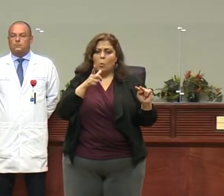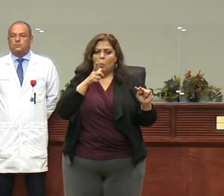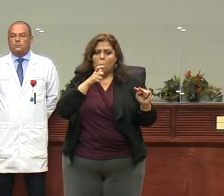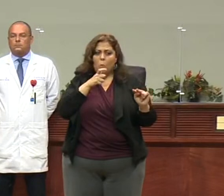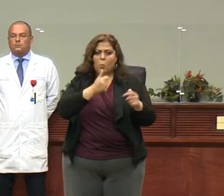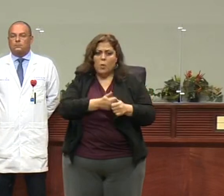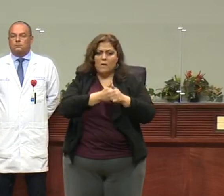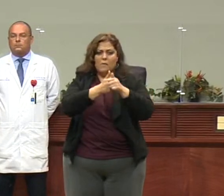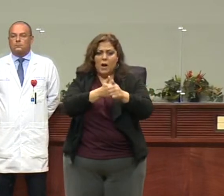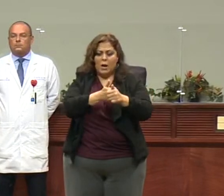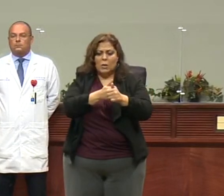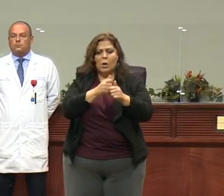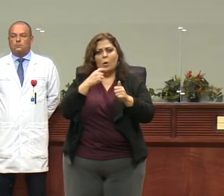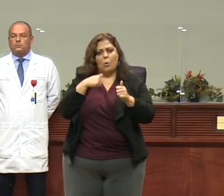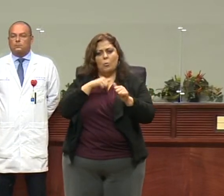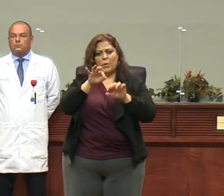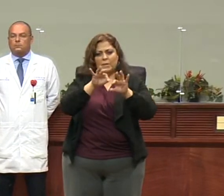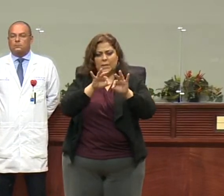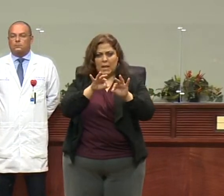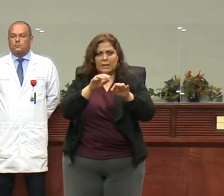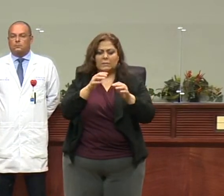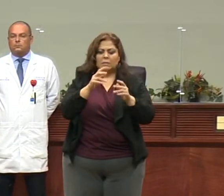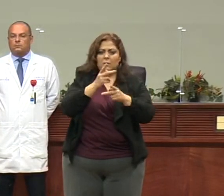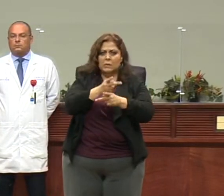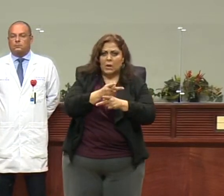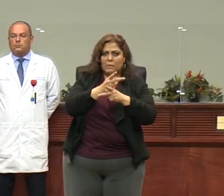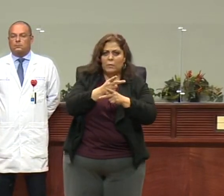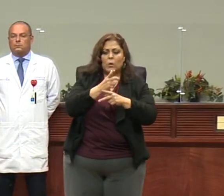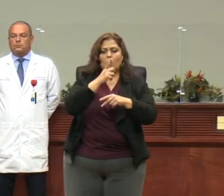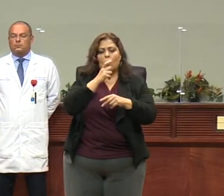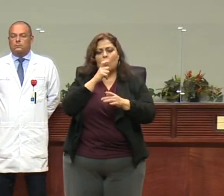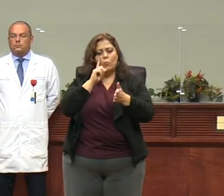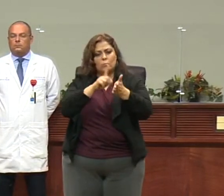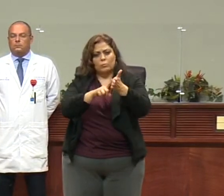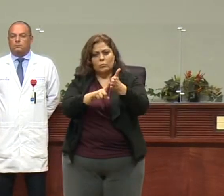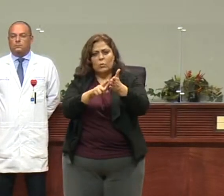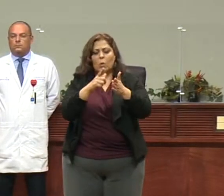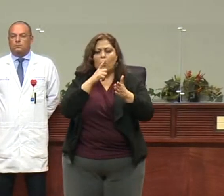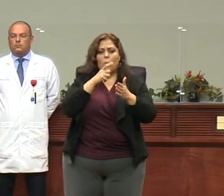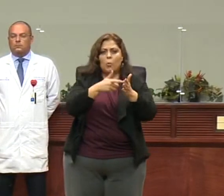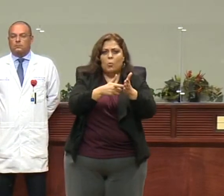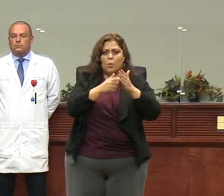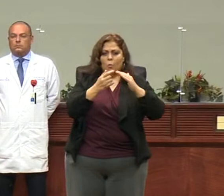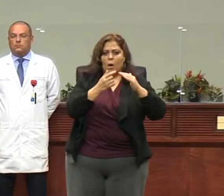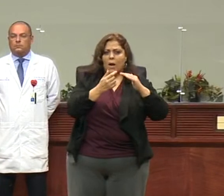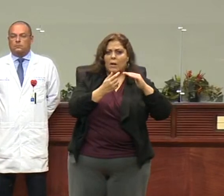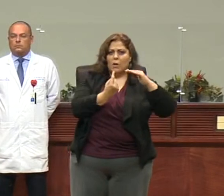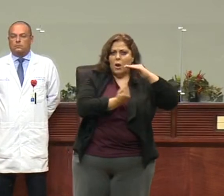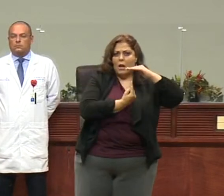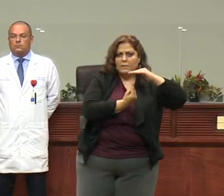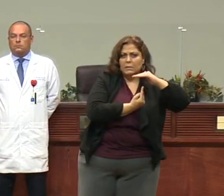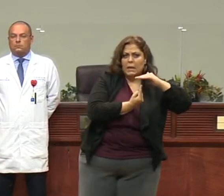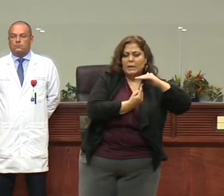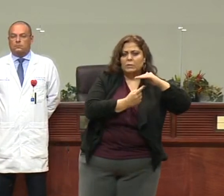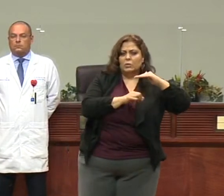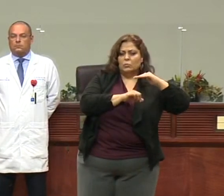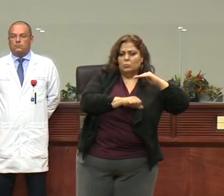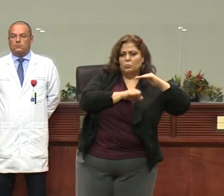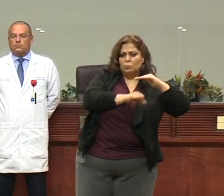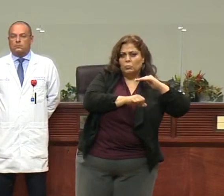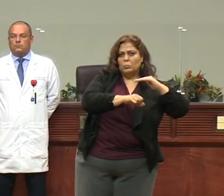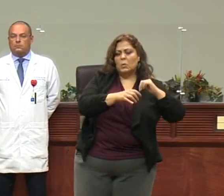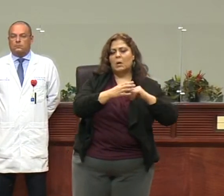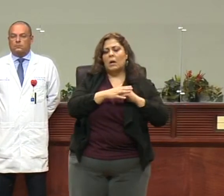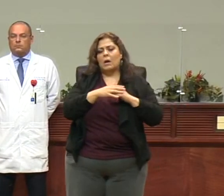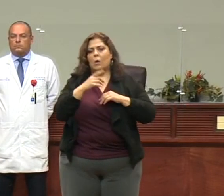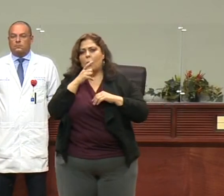track and who we do trace investigation and isolation and quarantine, as the numbers are larger than